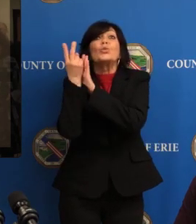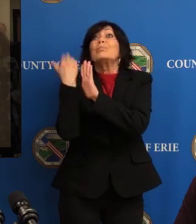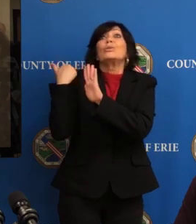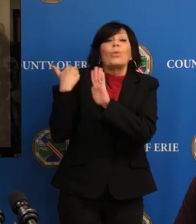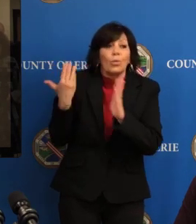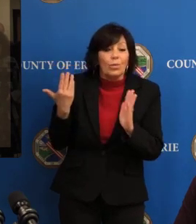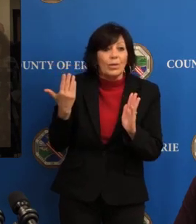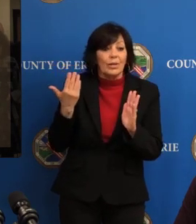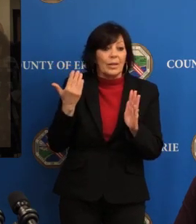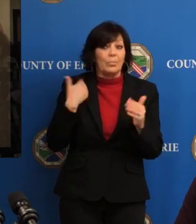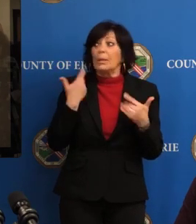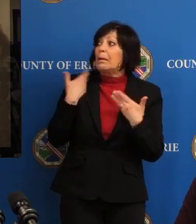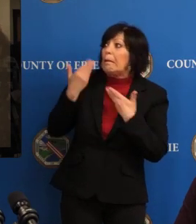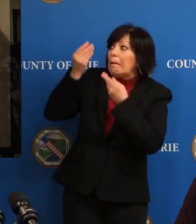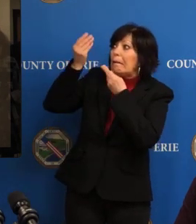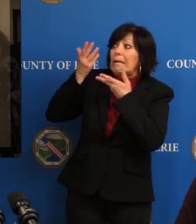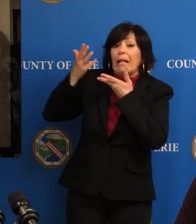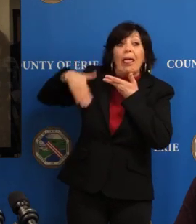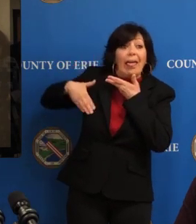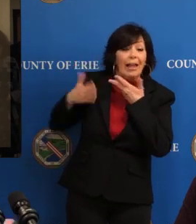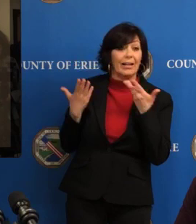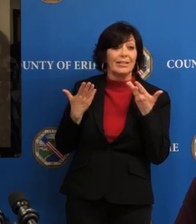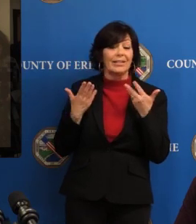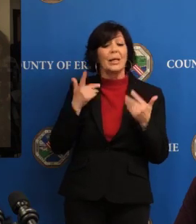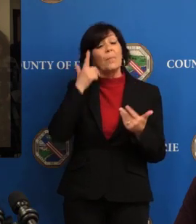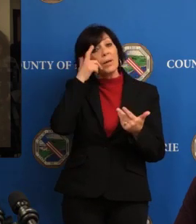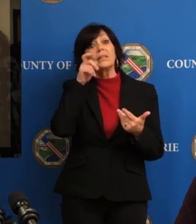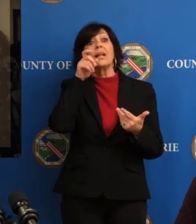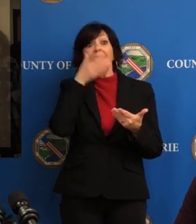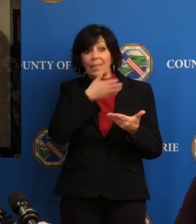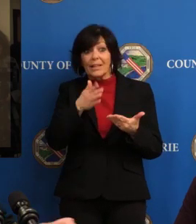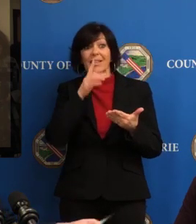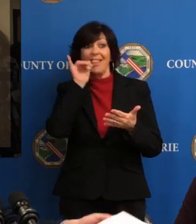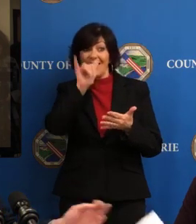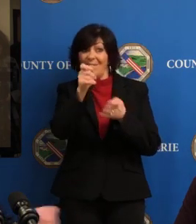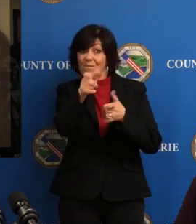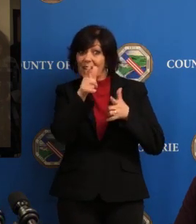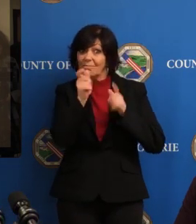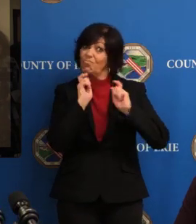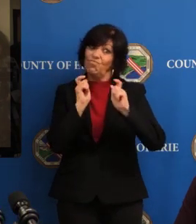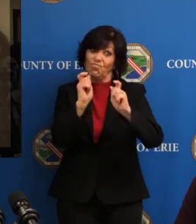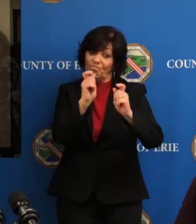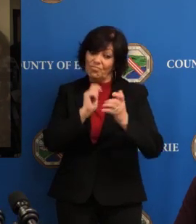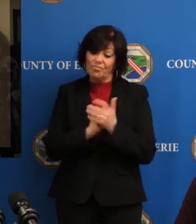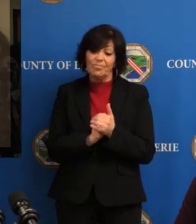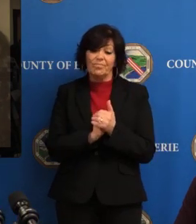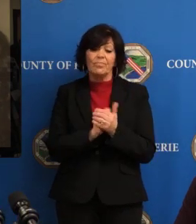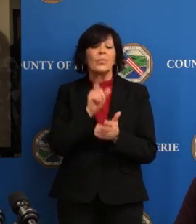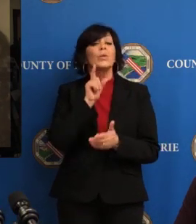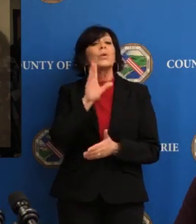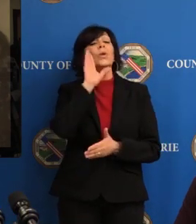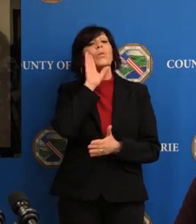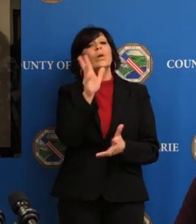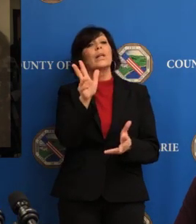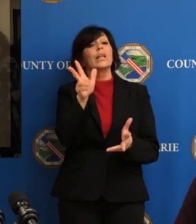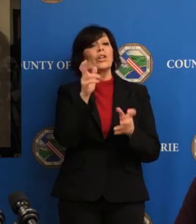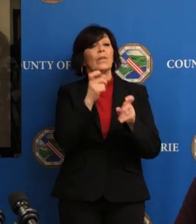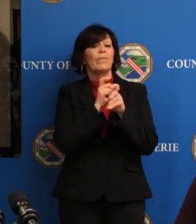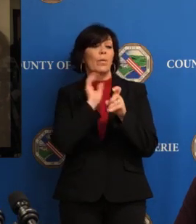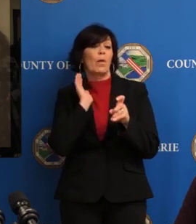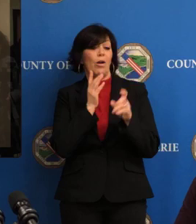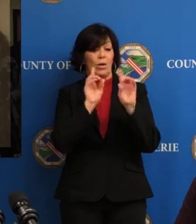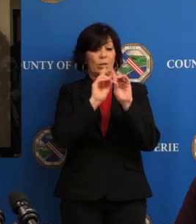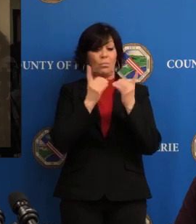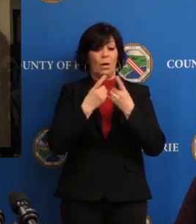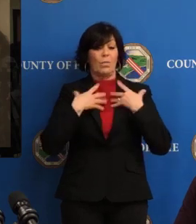then, and we might not even be aware of it, just because that's how things have been going lately. You'll hear, of course, from our Department of